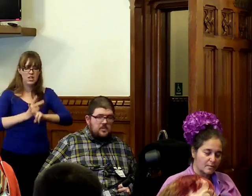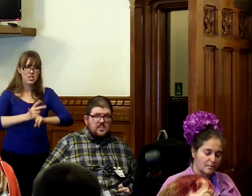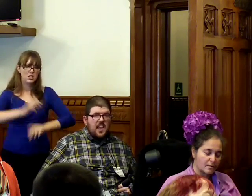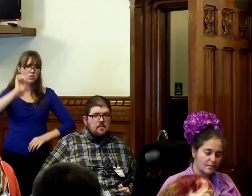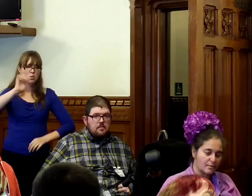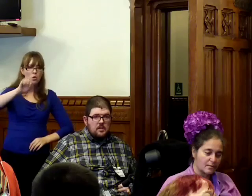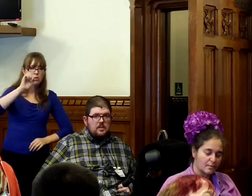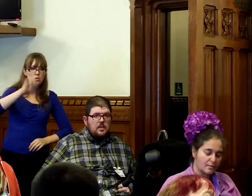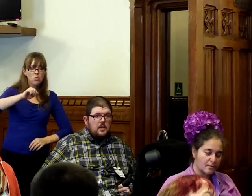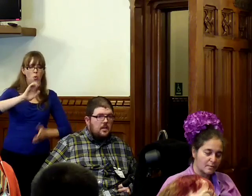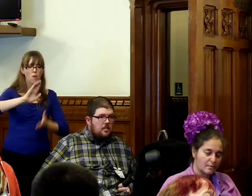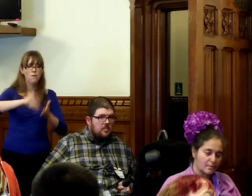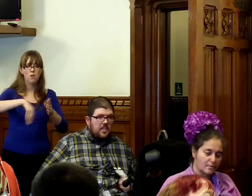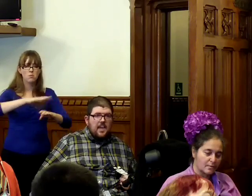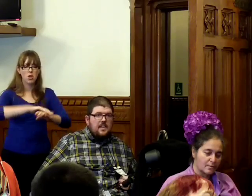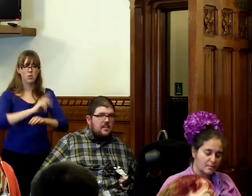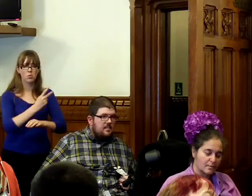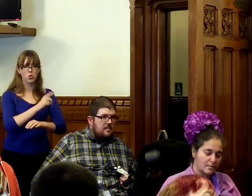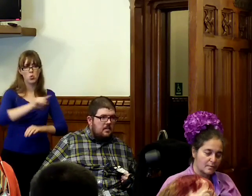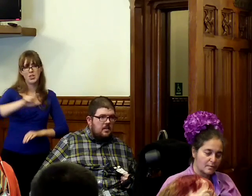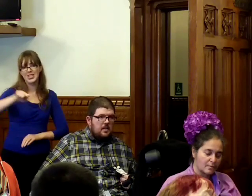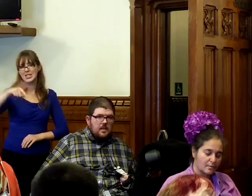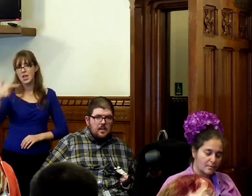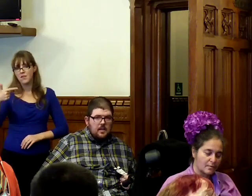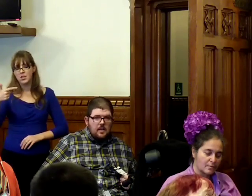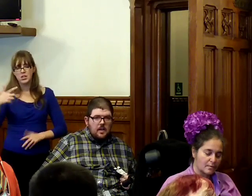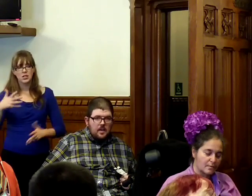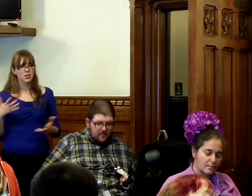between 2 and 7, then